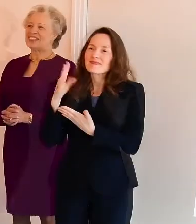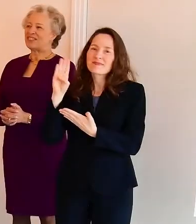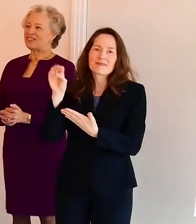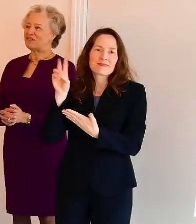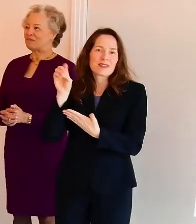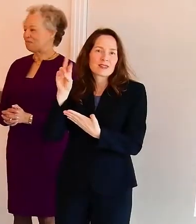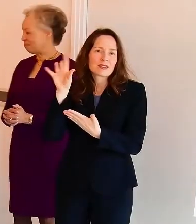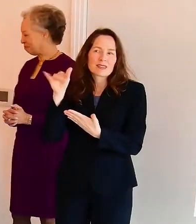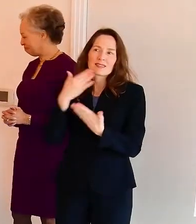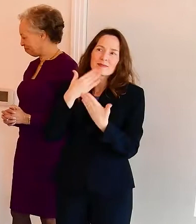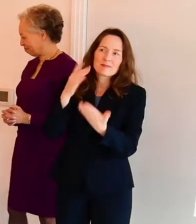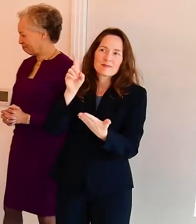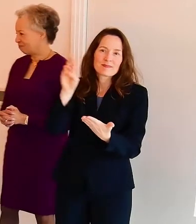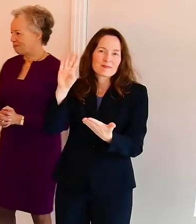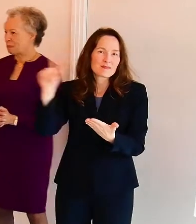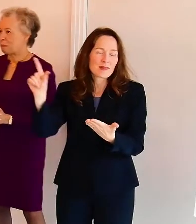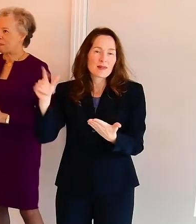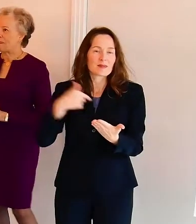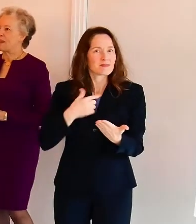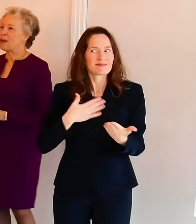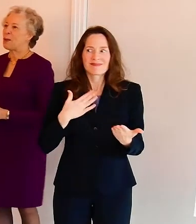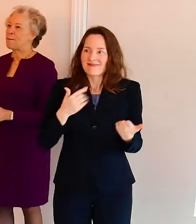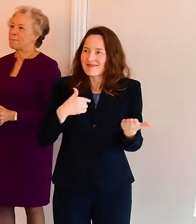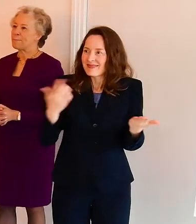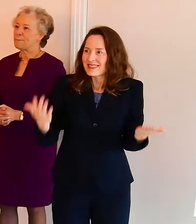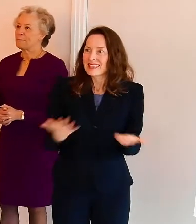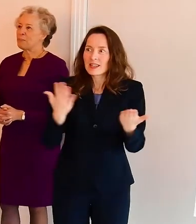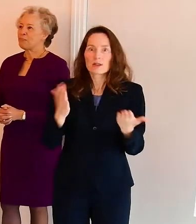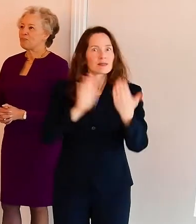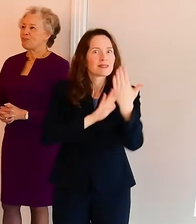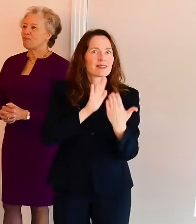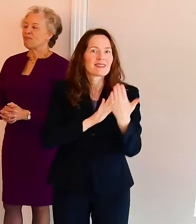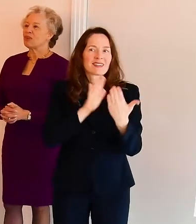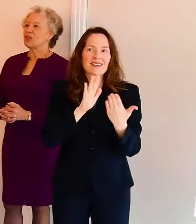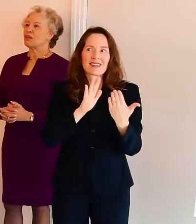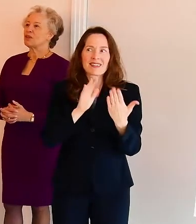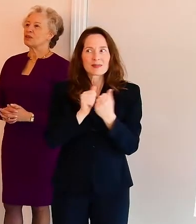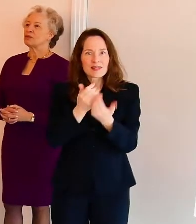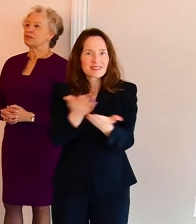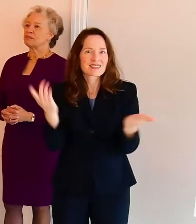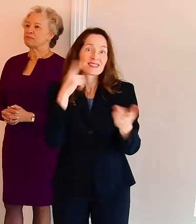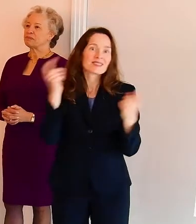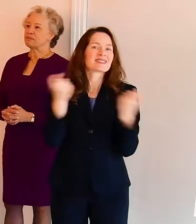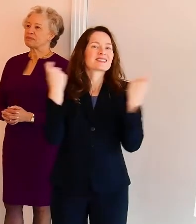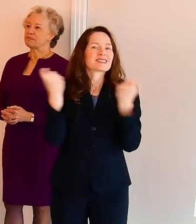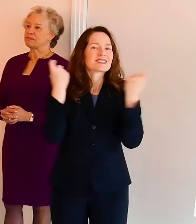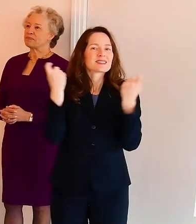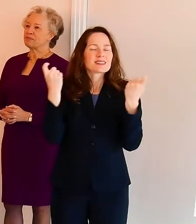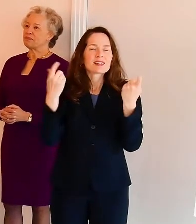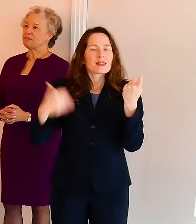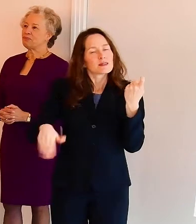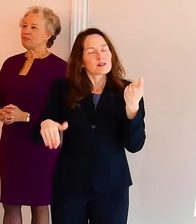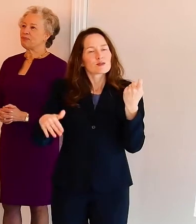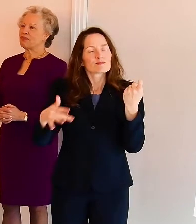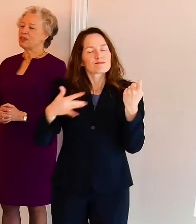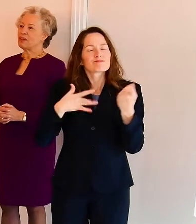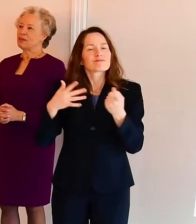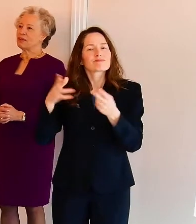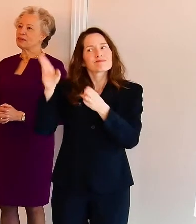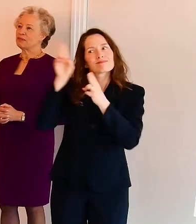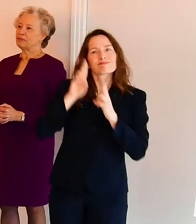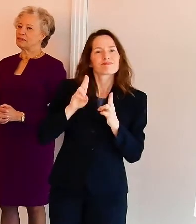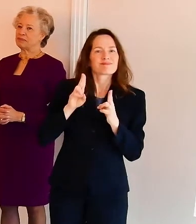It is a pleasure to be here in person with all of you to celebrate, and it is such an honor for us at BGE